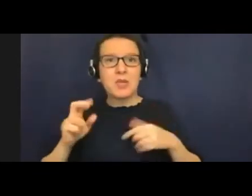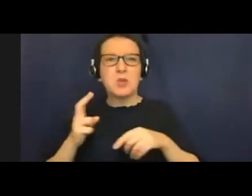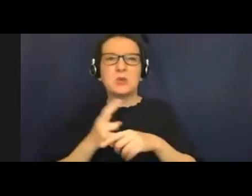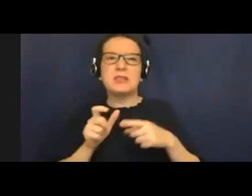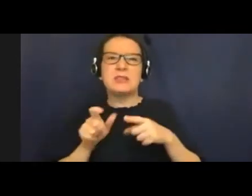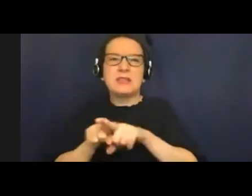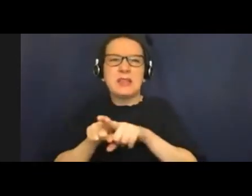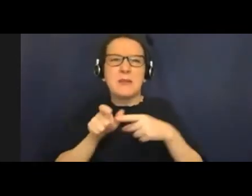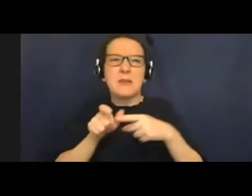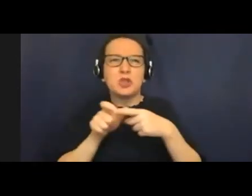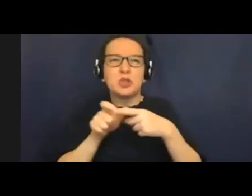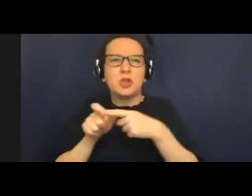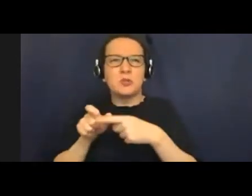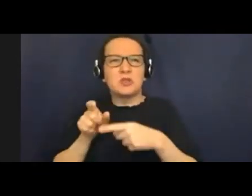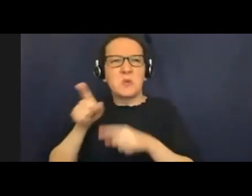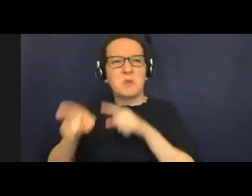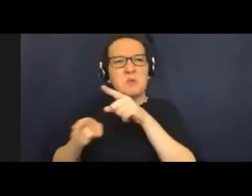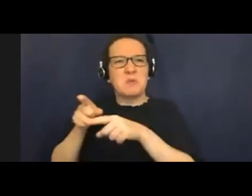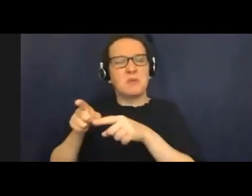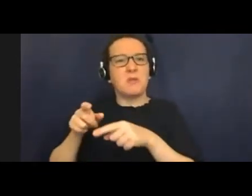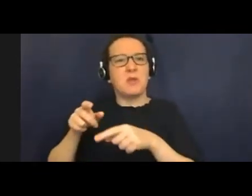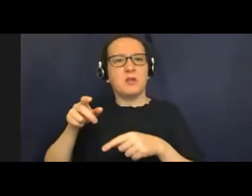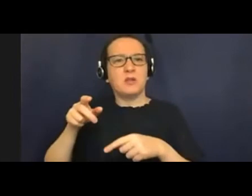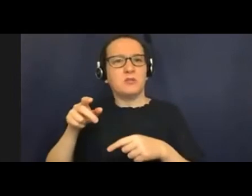accessible and inclusive.